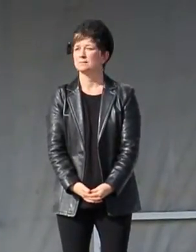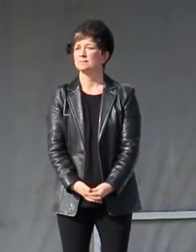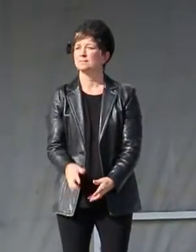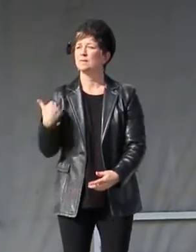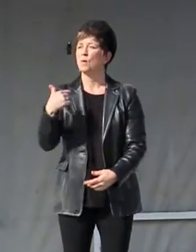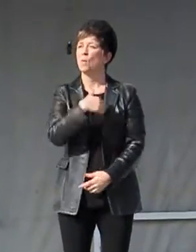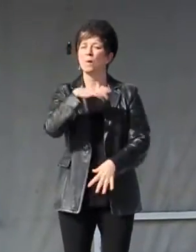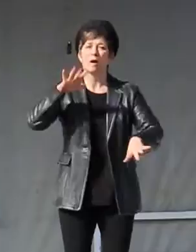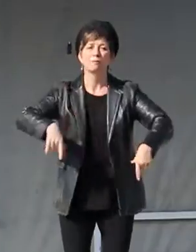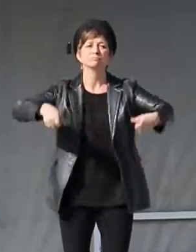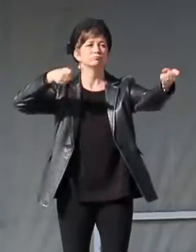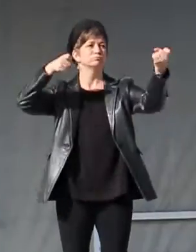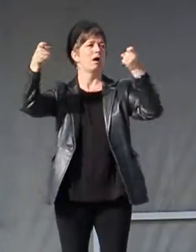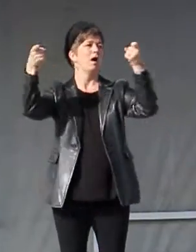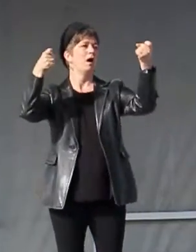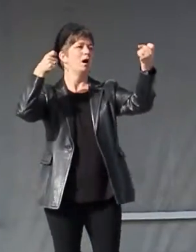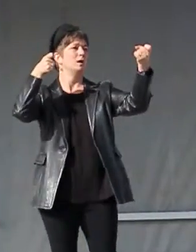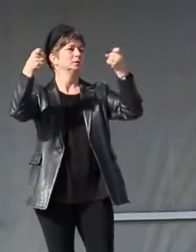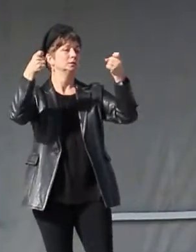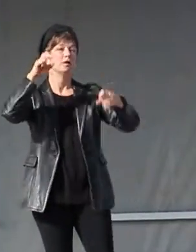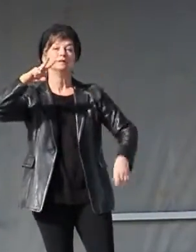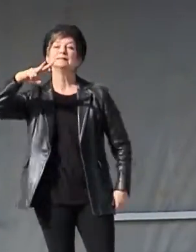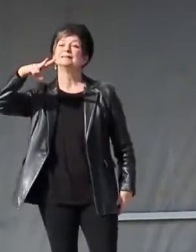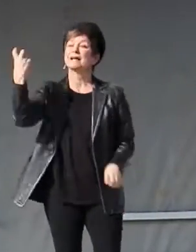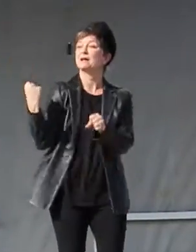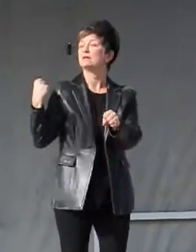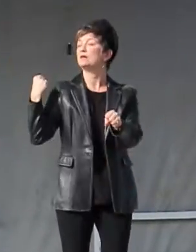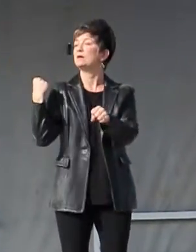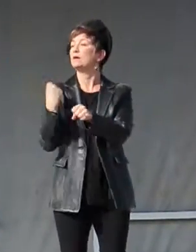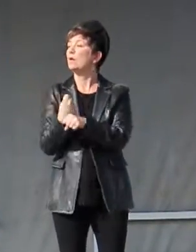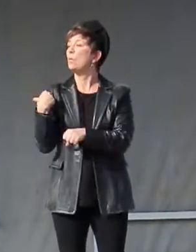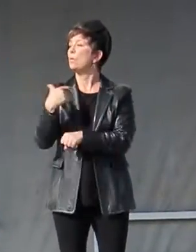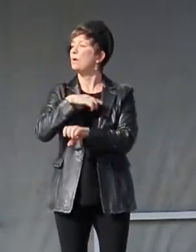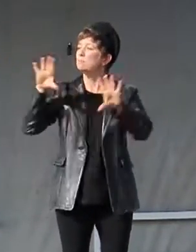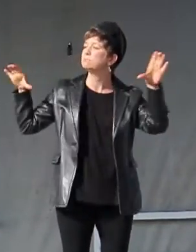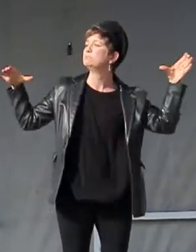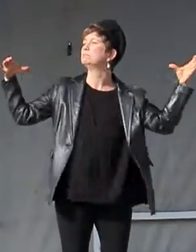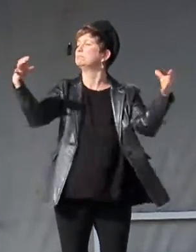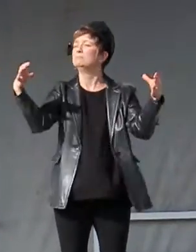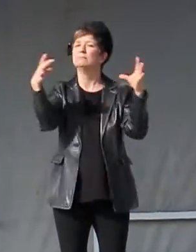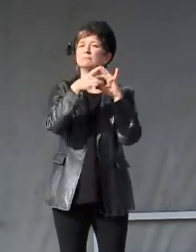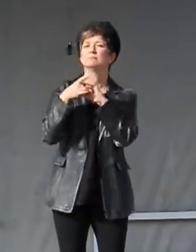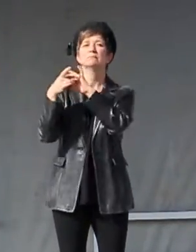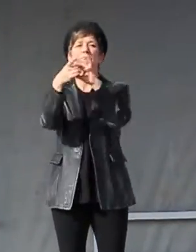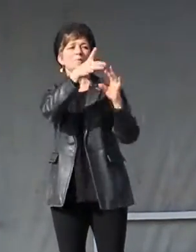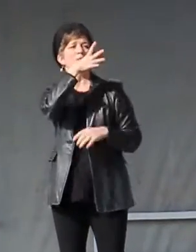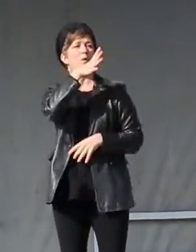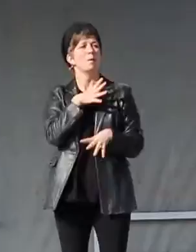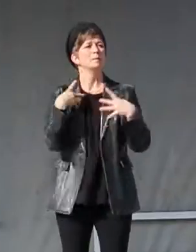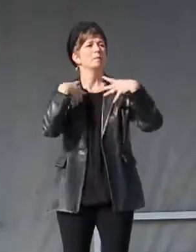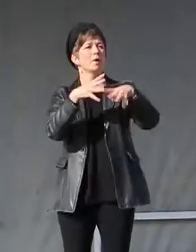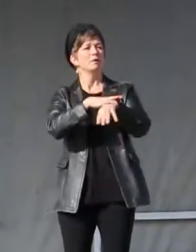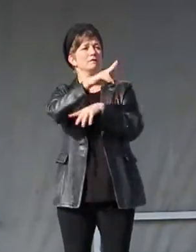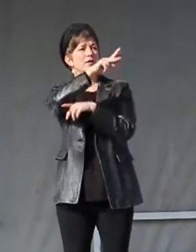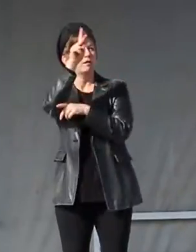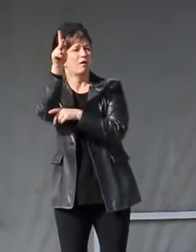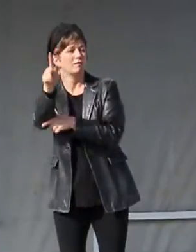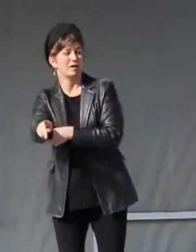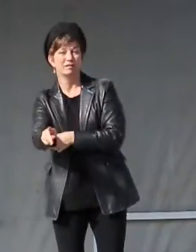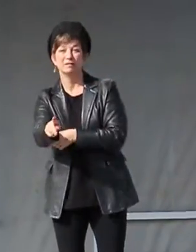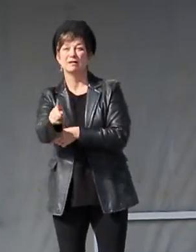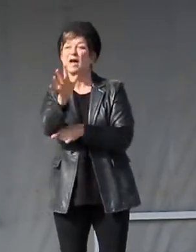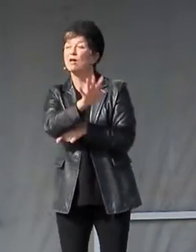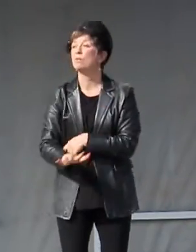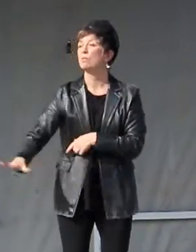We rise. For the second year, we come together in solidarity at the Women's March on Philadelphia and at